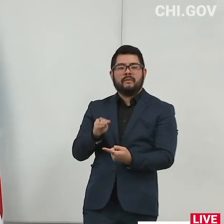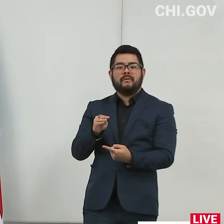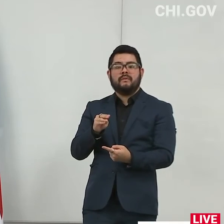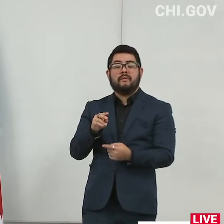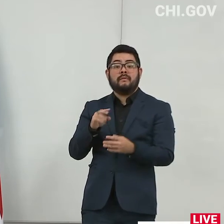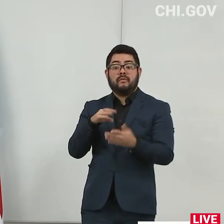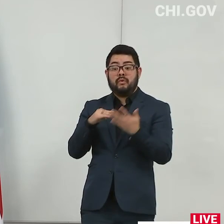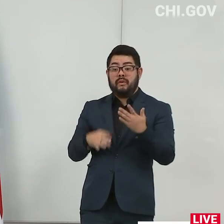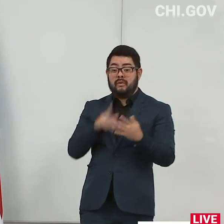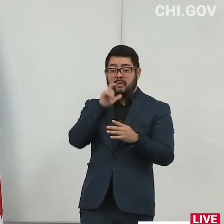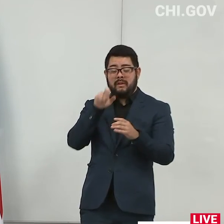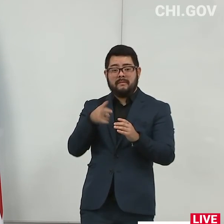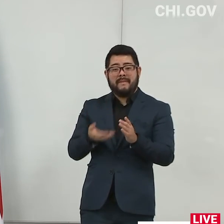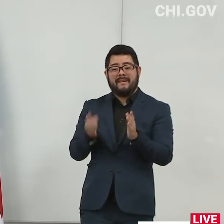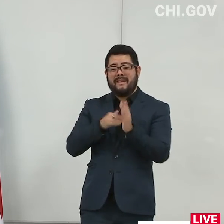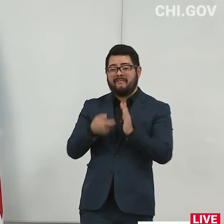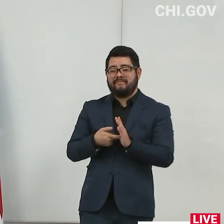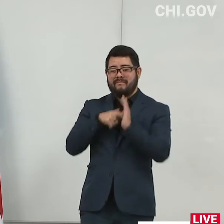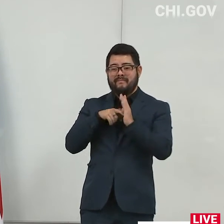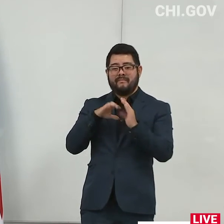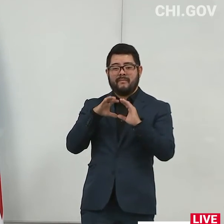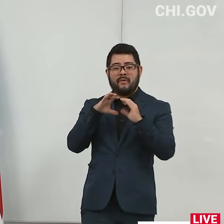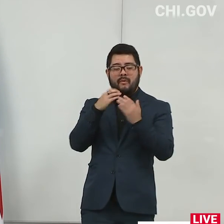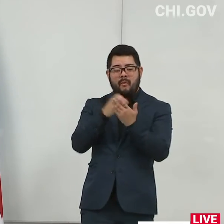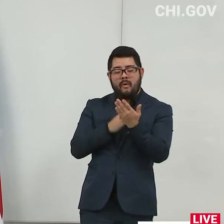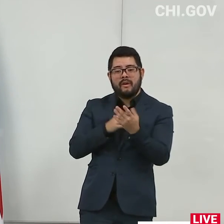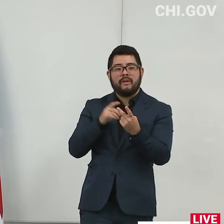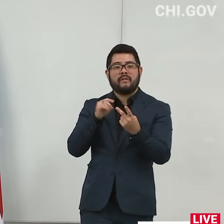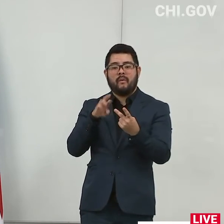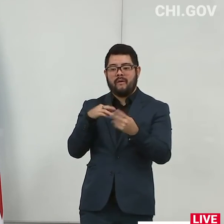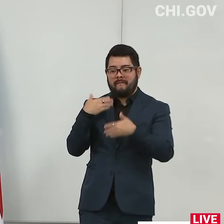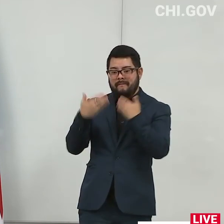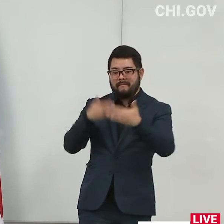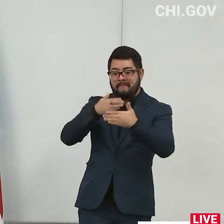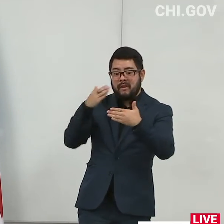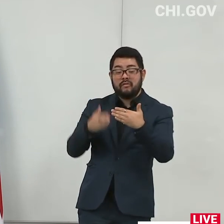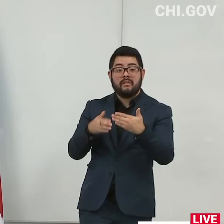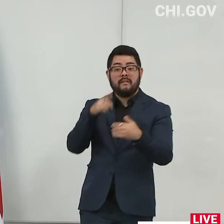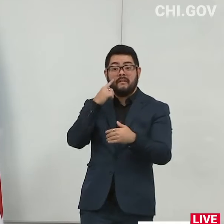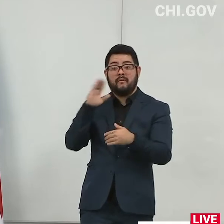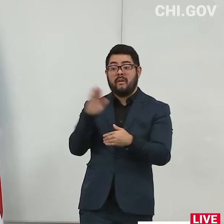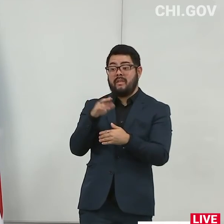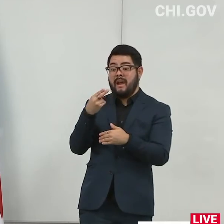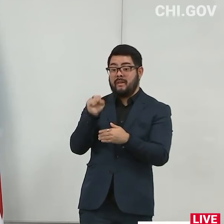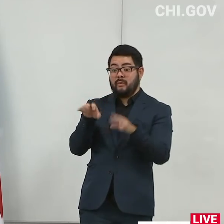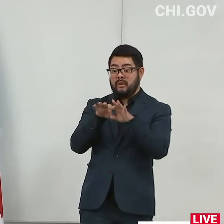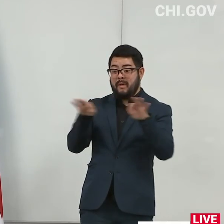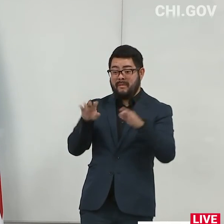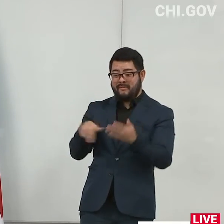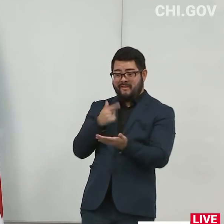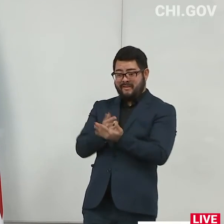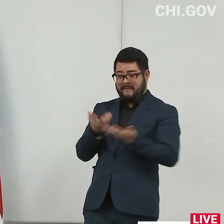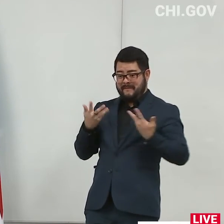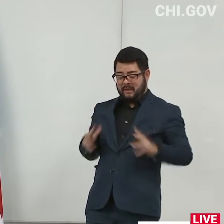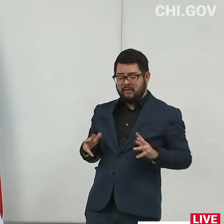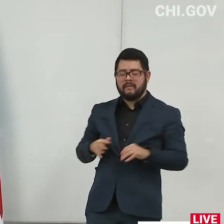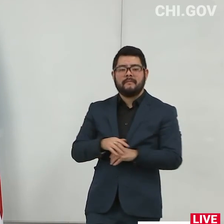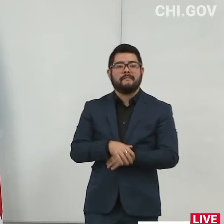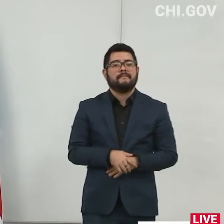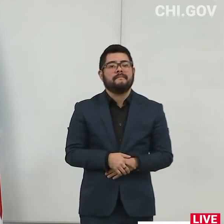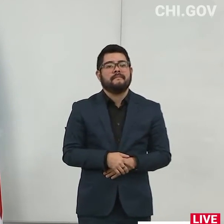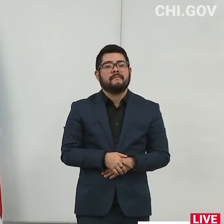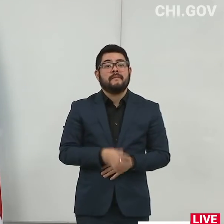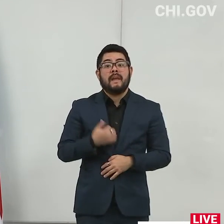additional course or two over the summer in order to obtain their graduation, their diploma. It's important to note that the numbers